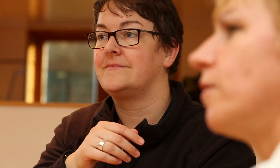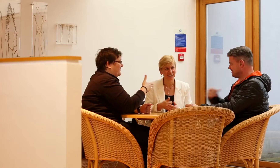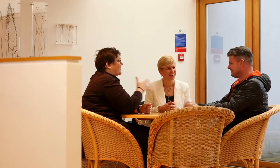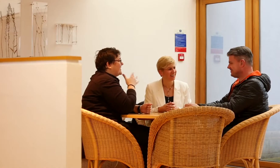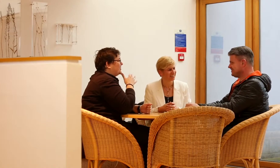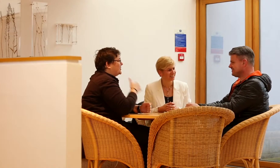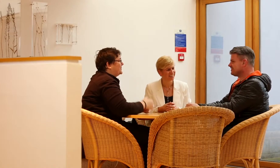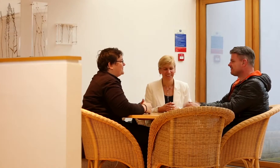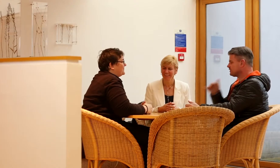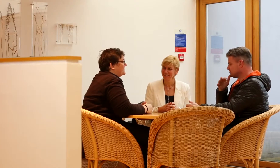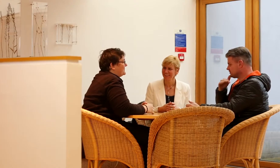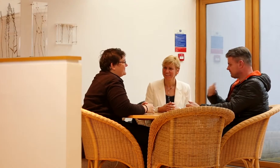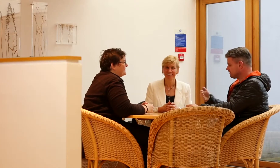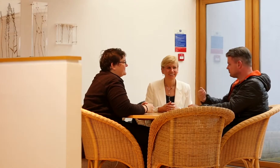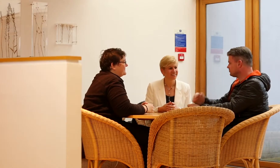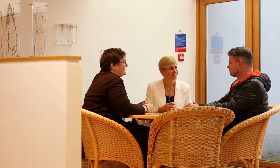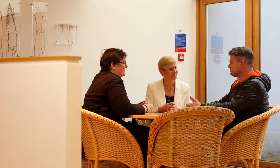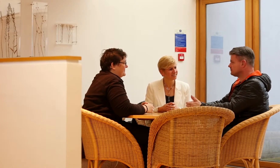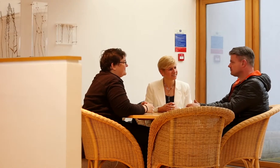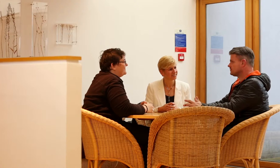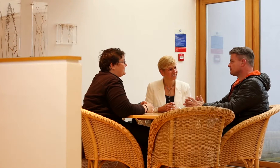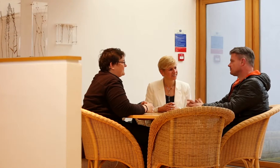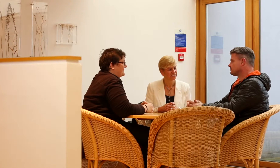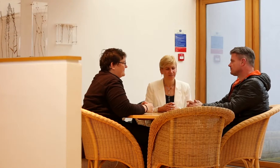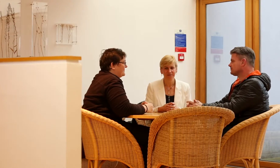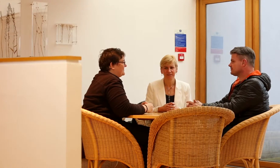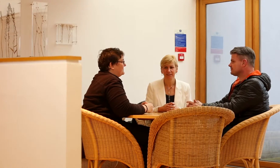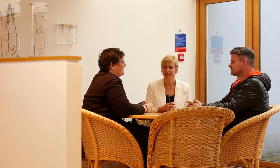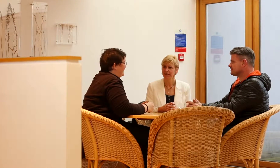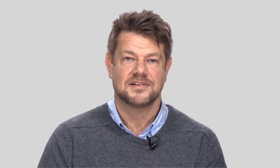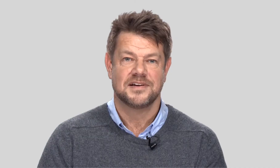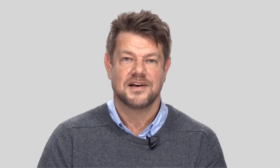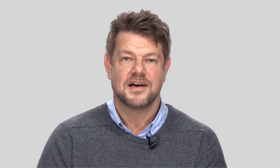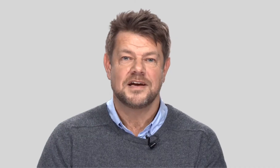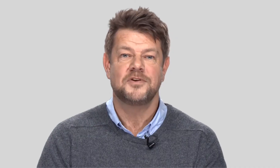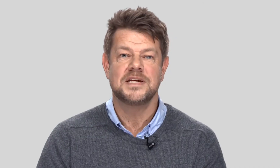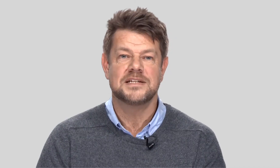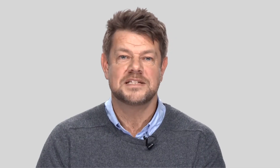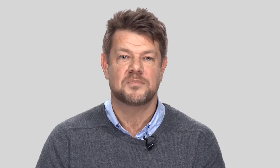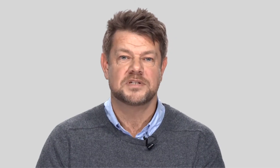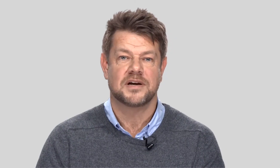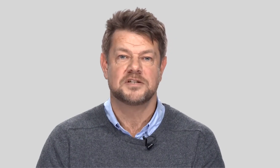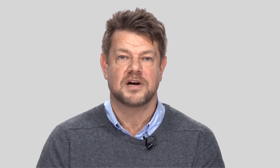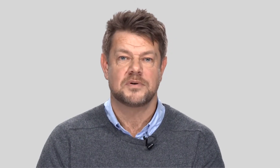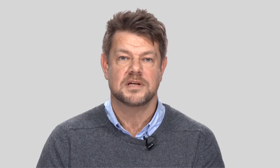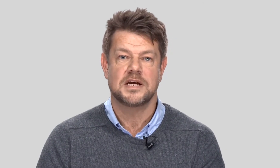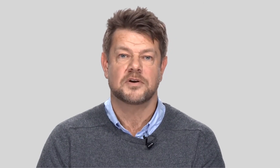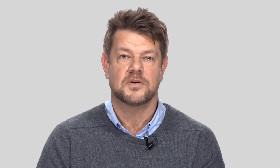possible, try to get consistency of interpreter for inpatient stays. If you need an interpreter out of hours, either